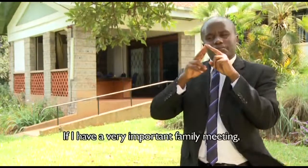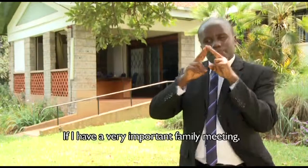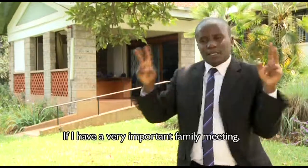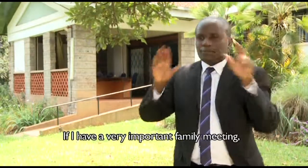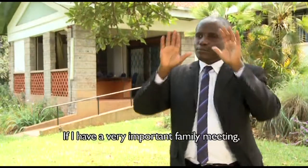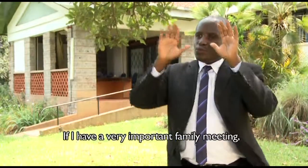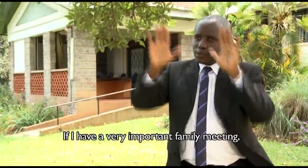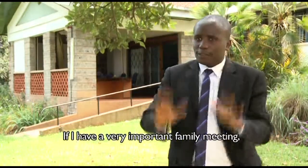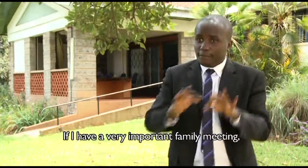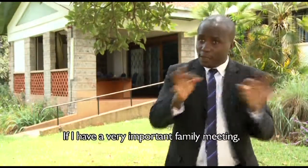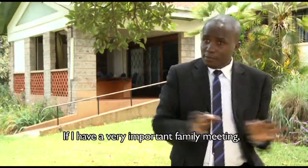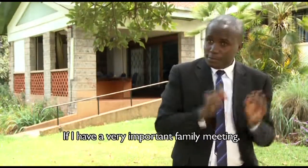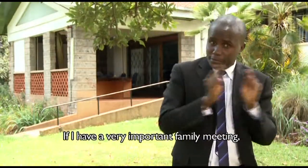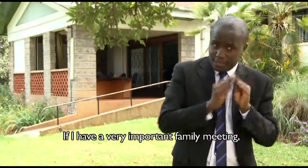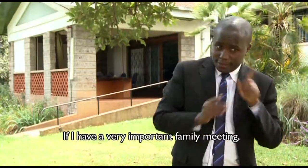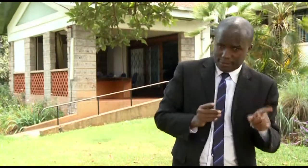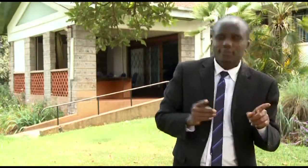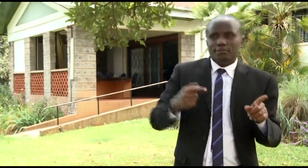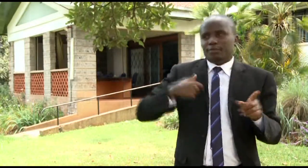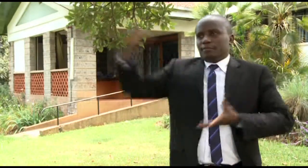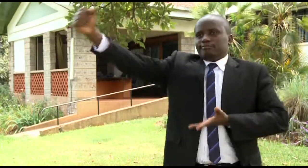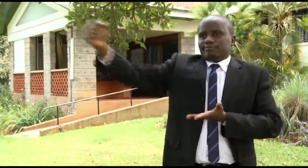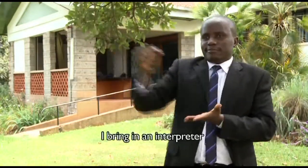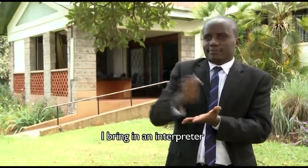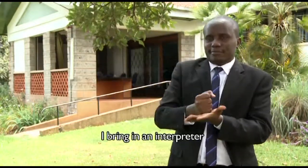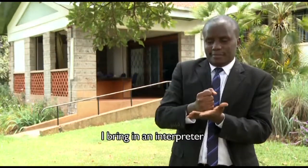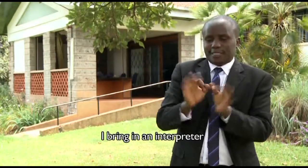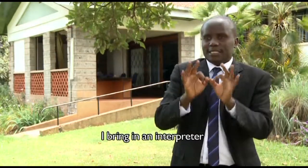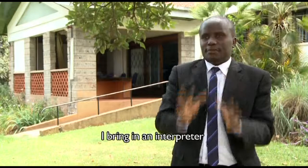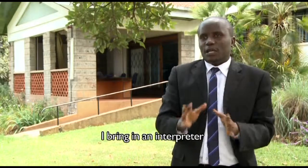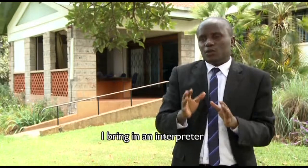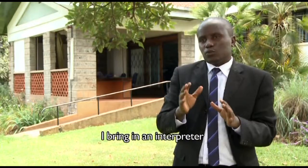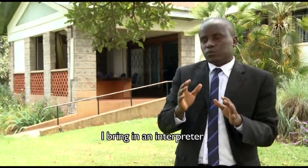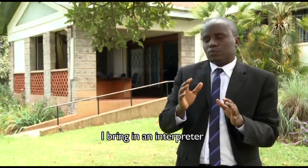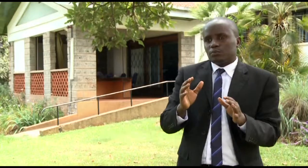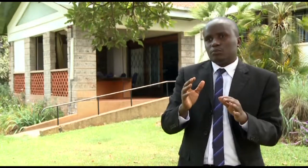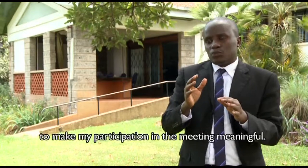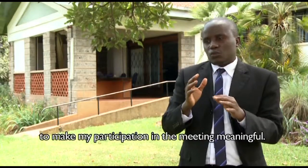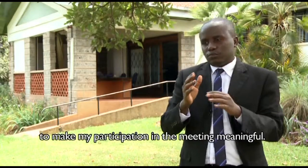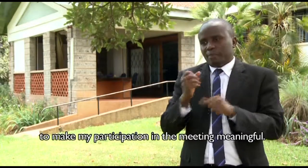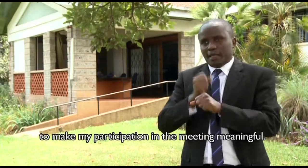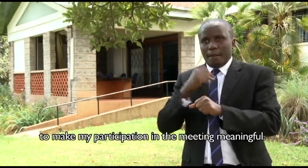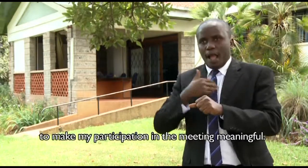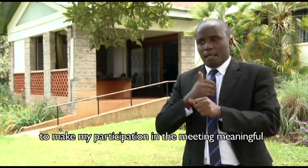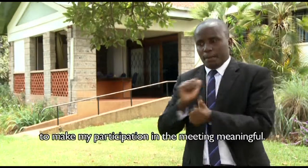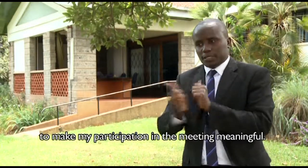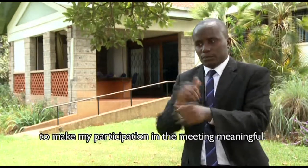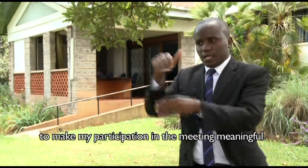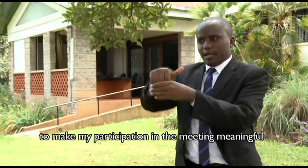If I have a very important family meeting, I bring in an interpreter to make my participation in the meeting